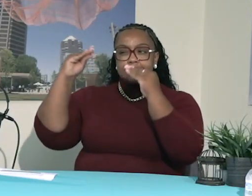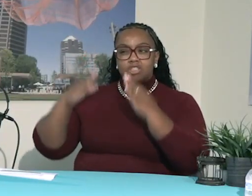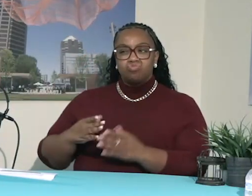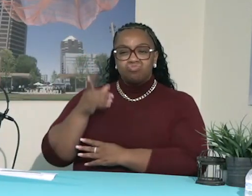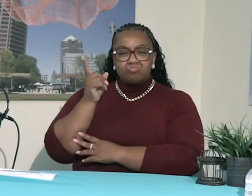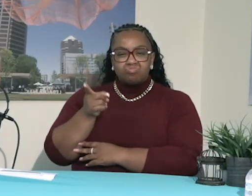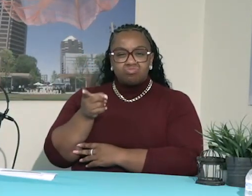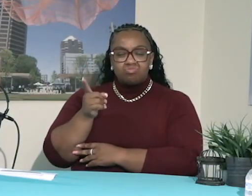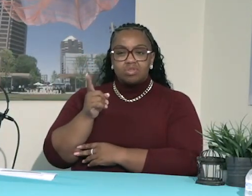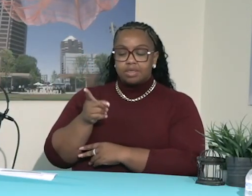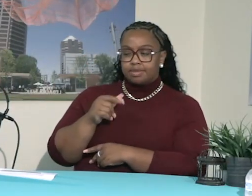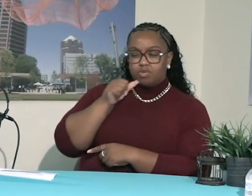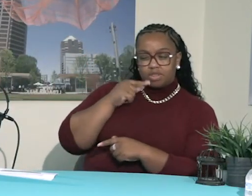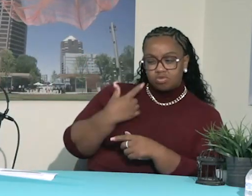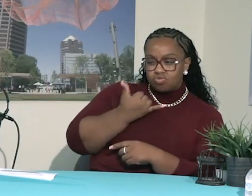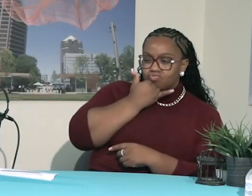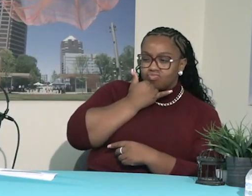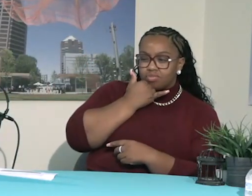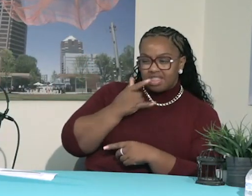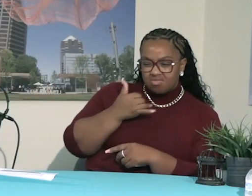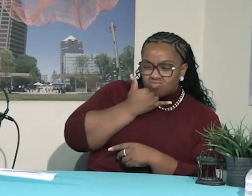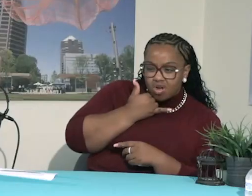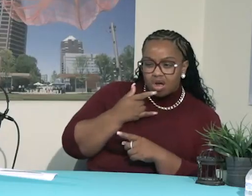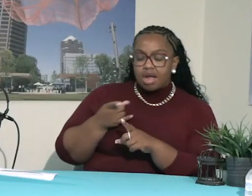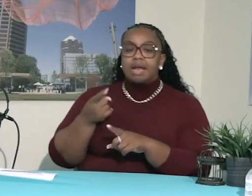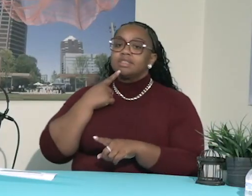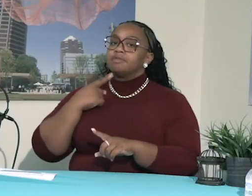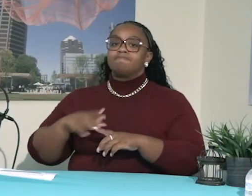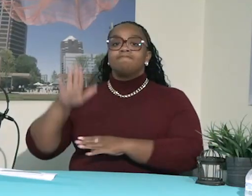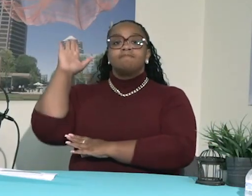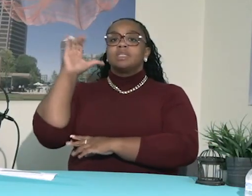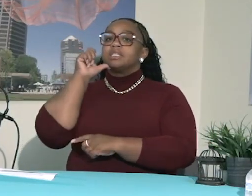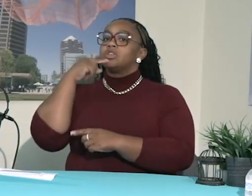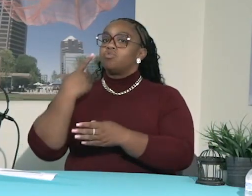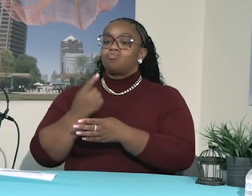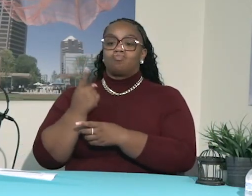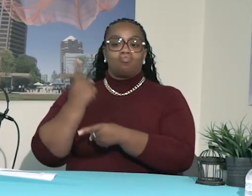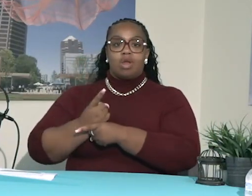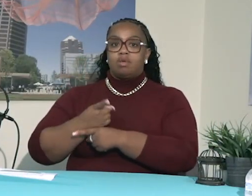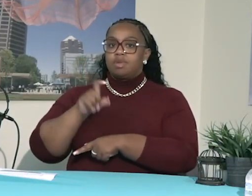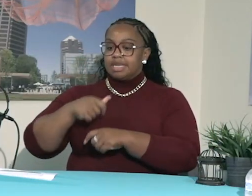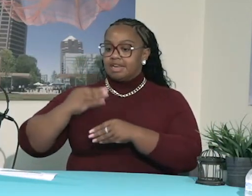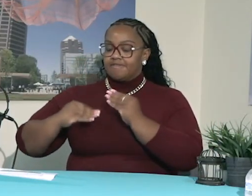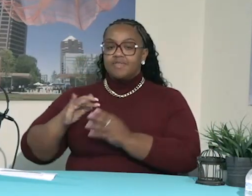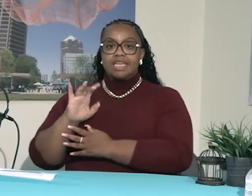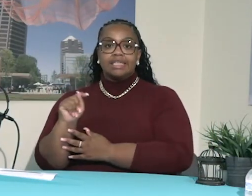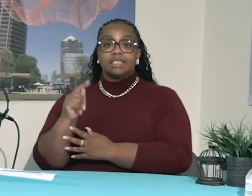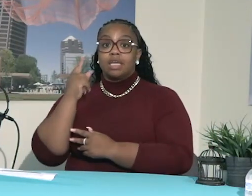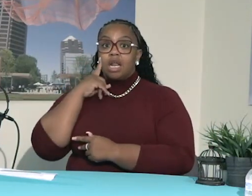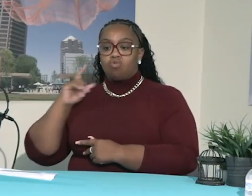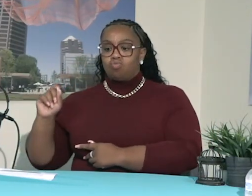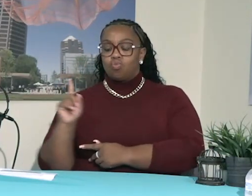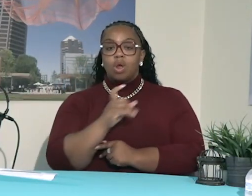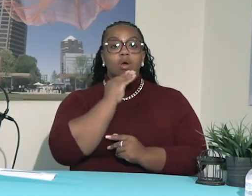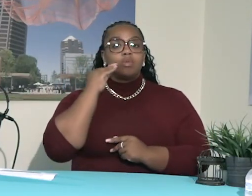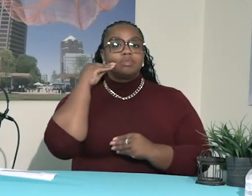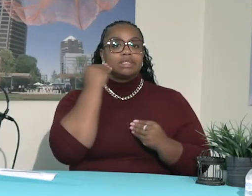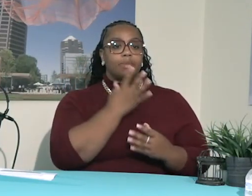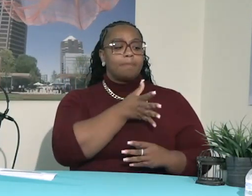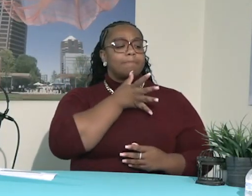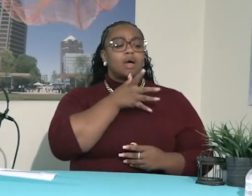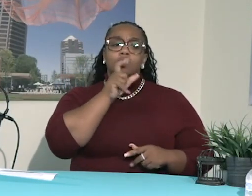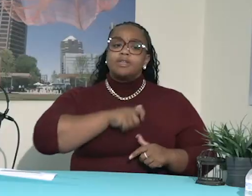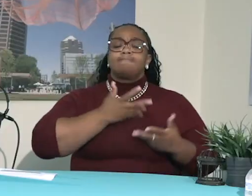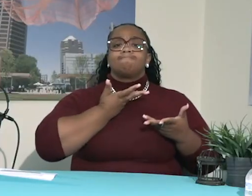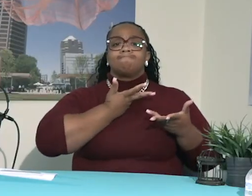say, hey, that's not right, and we have to fix that. And would go home and tell my mom, like, Mom, you got to come down and talk to this teacher. So I